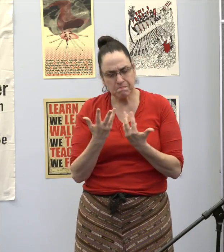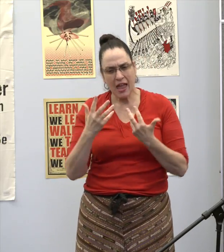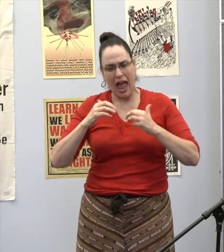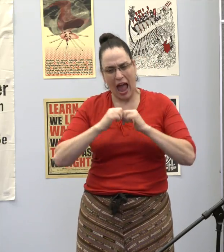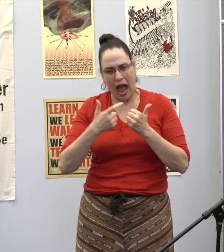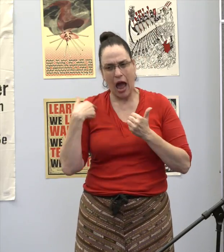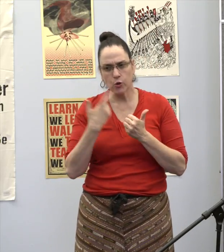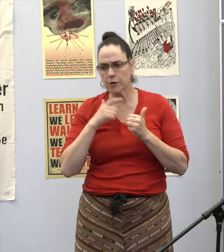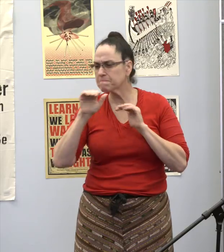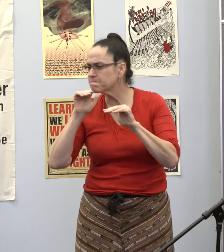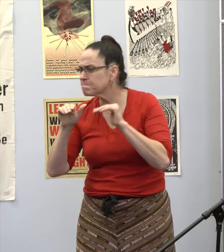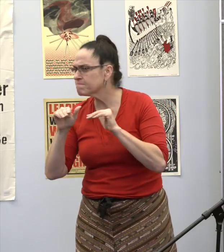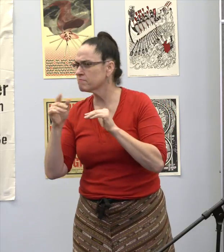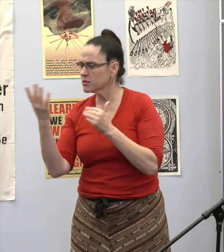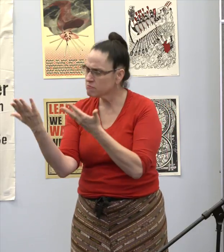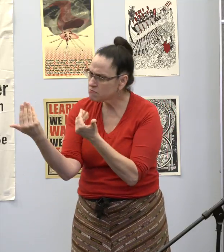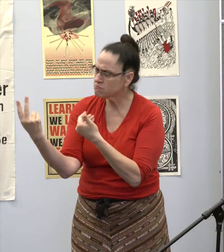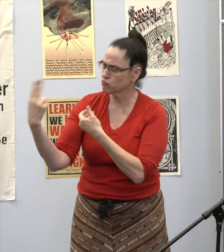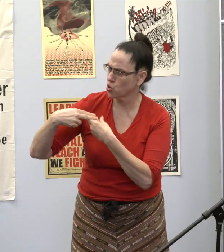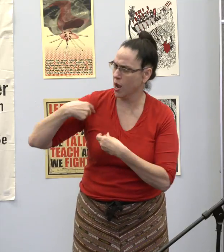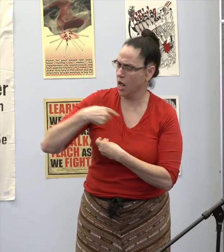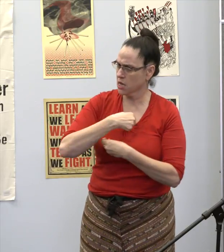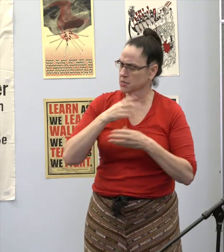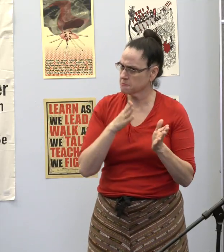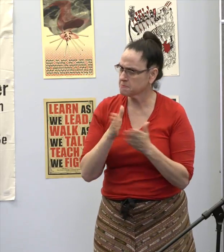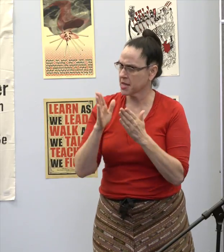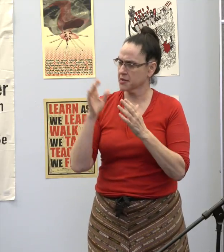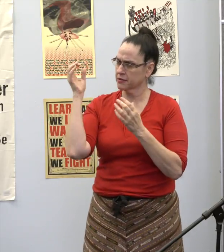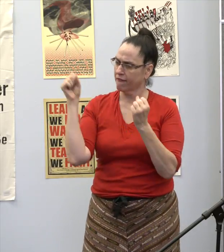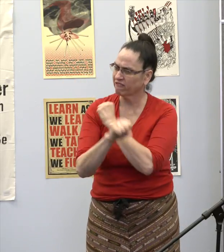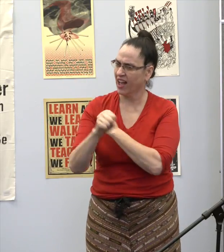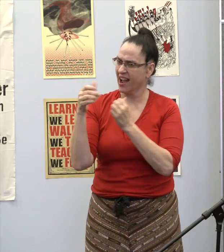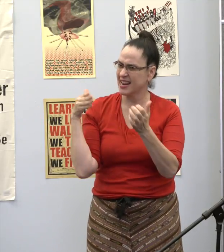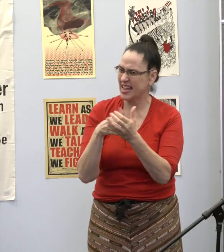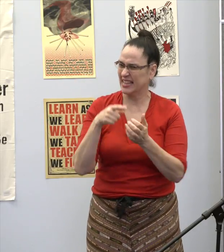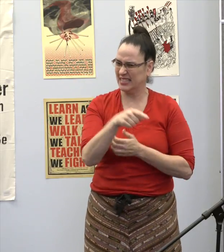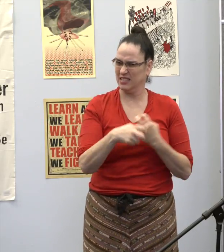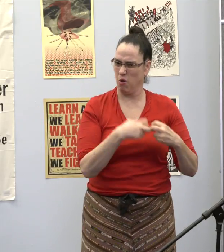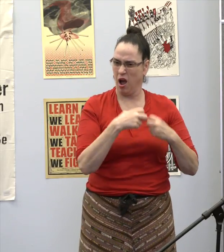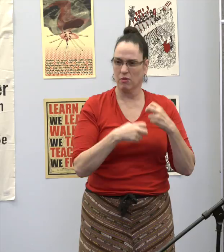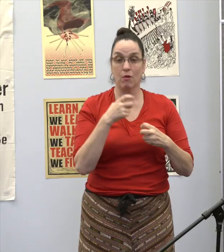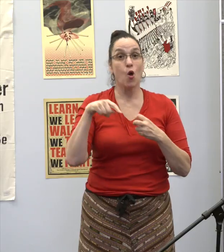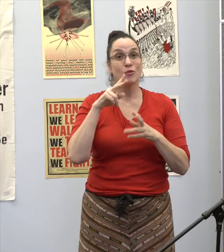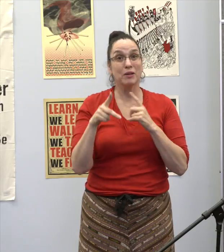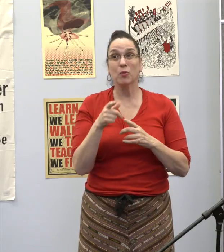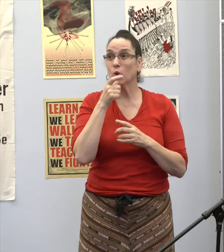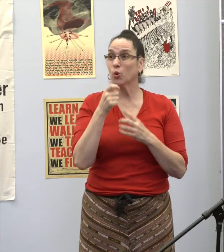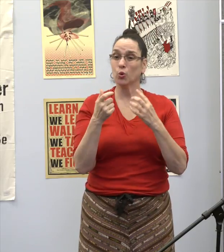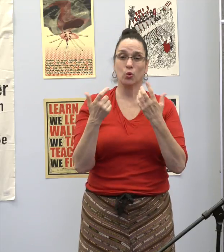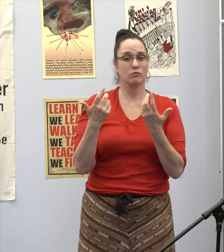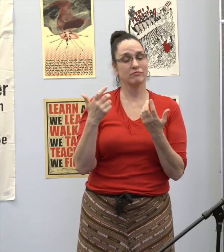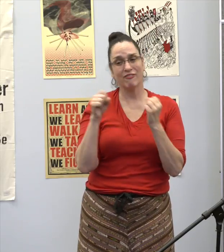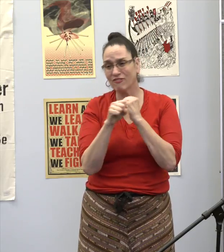issue? People have been dealing with environmental justice their entire lives, if they lived there, if they went to school there or worked